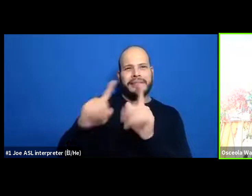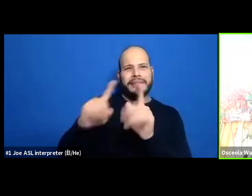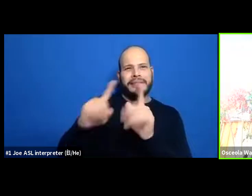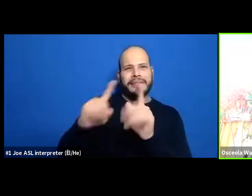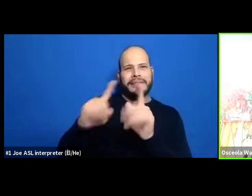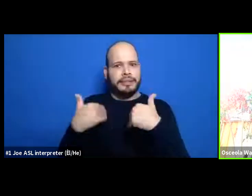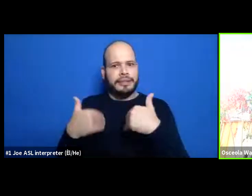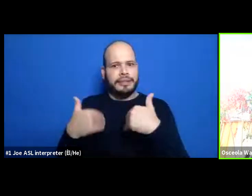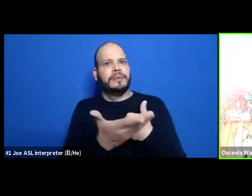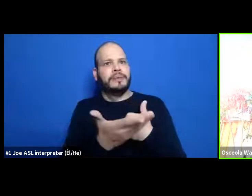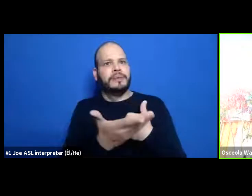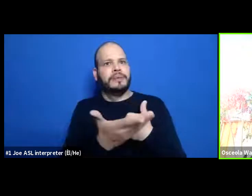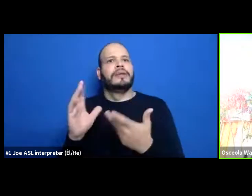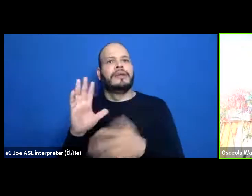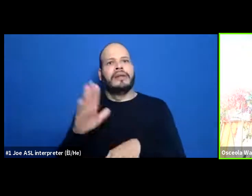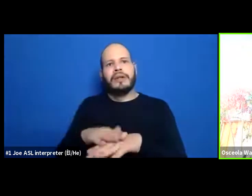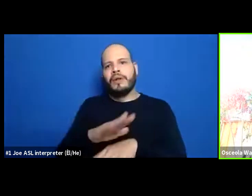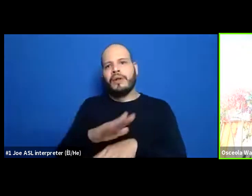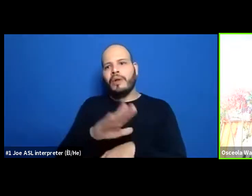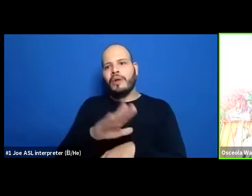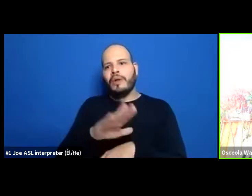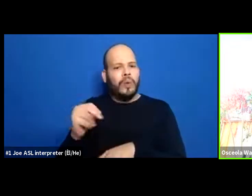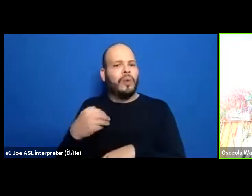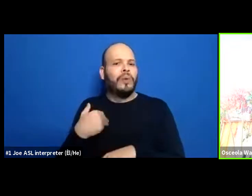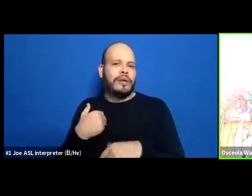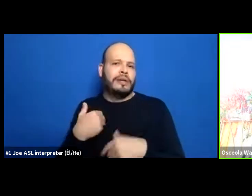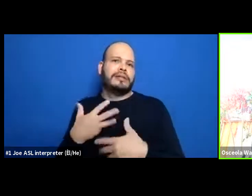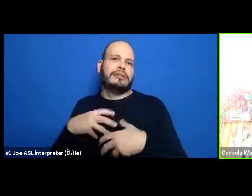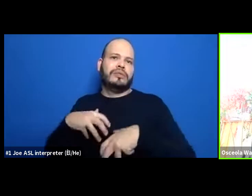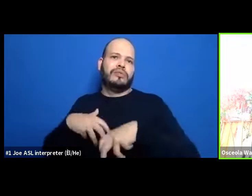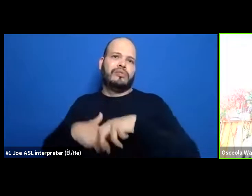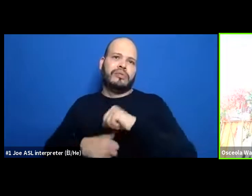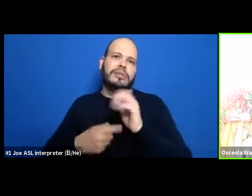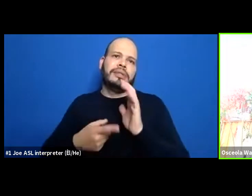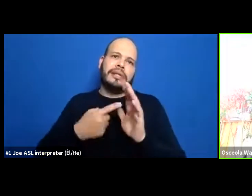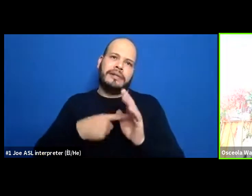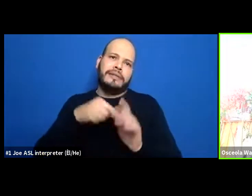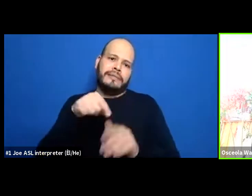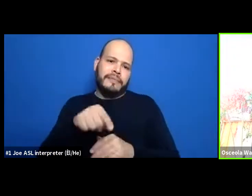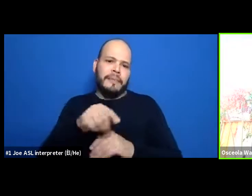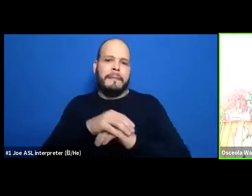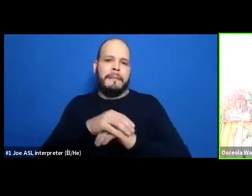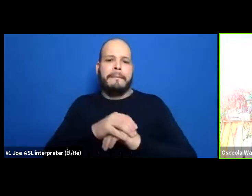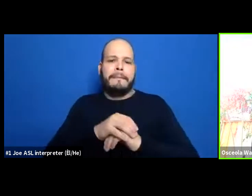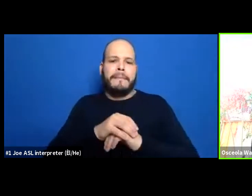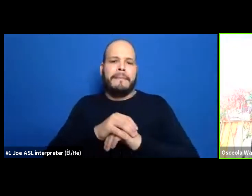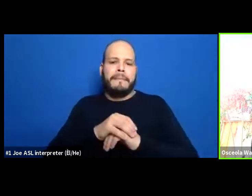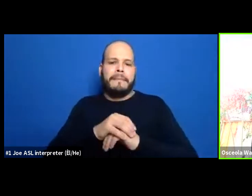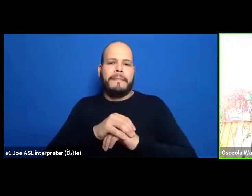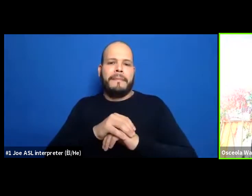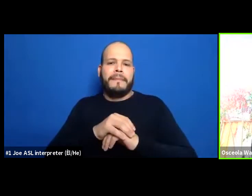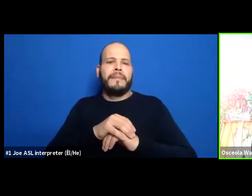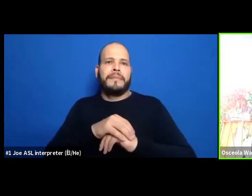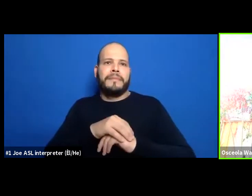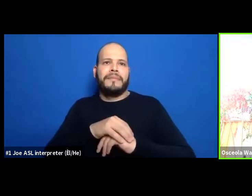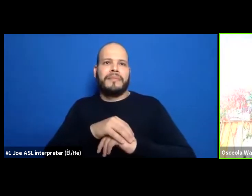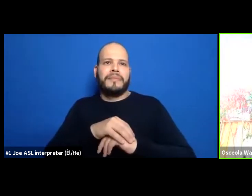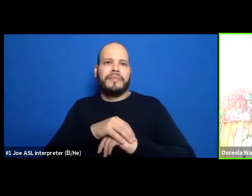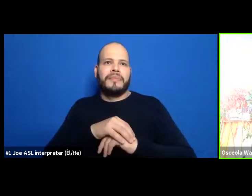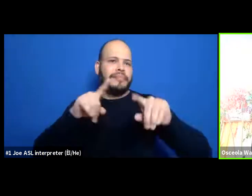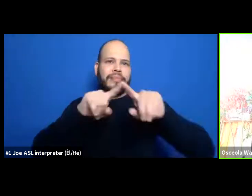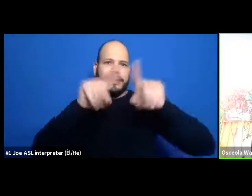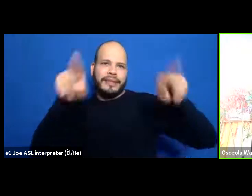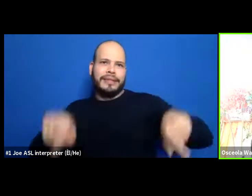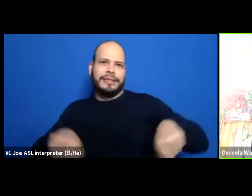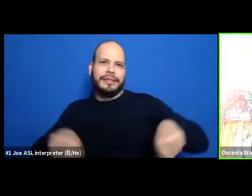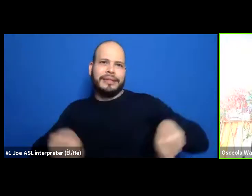see lanyards with a laminated funeral program or memory card of a loved one that has transitioned that young